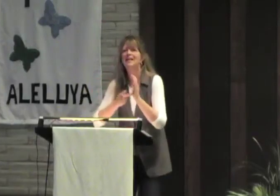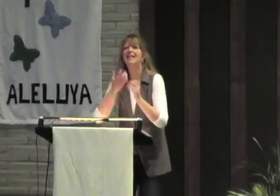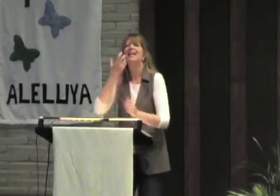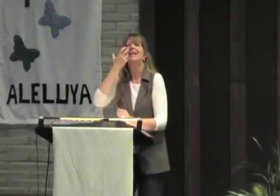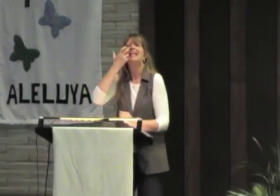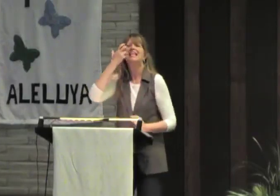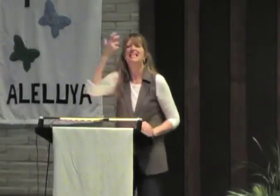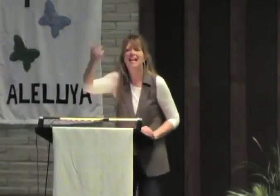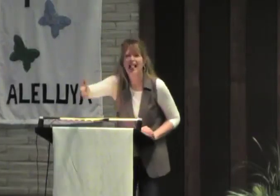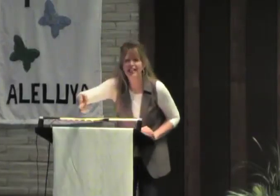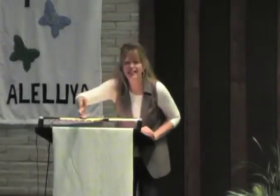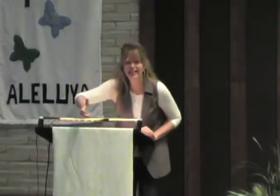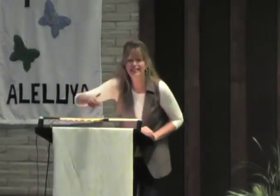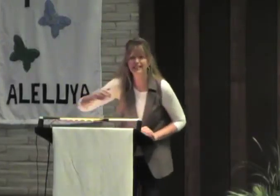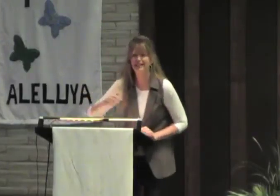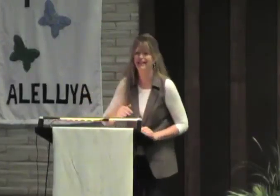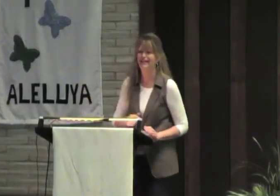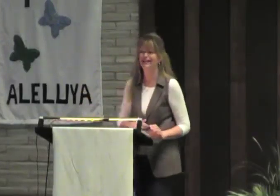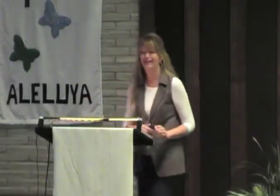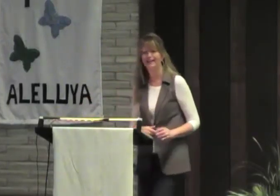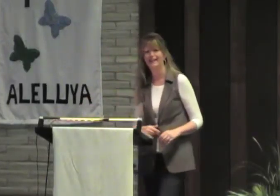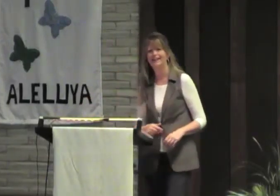mean yelling.